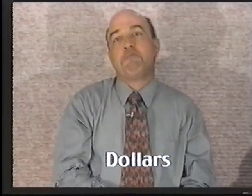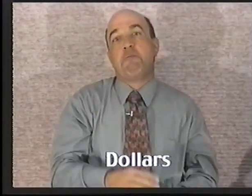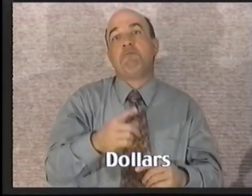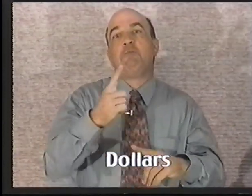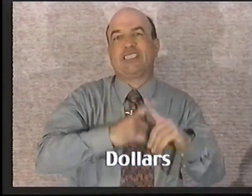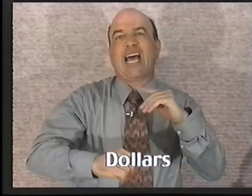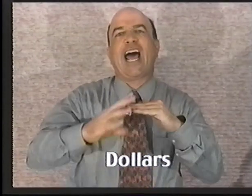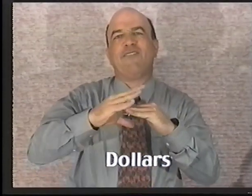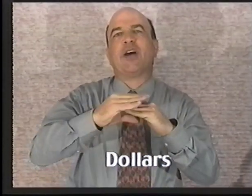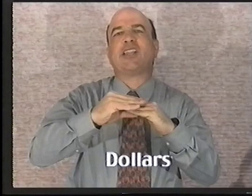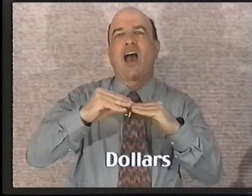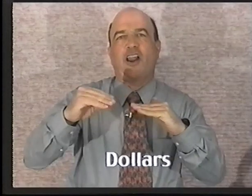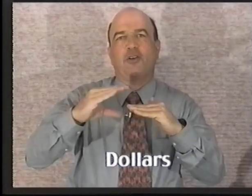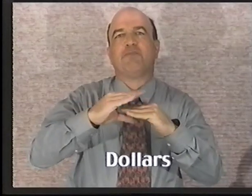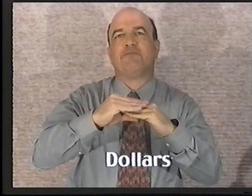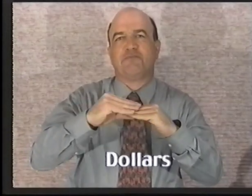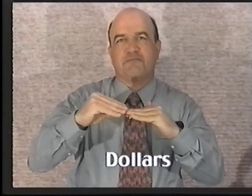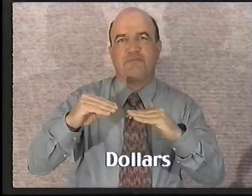We sign by dollar.